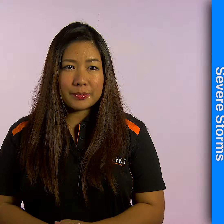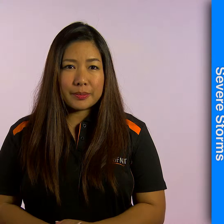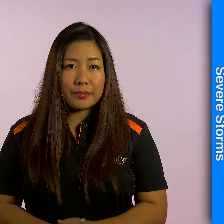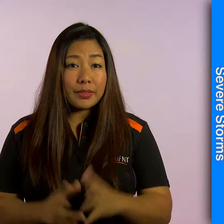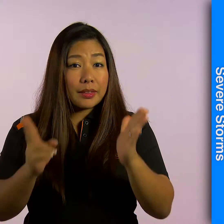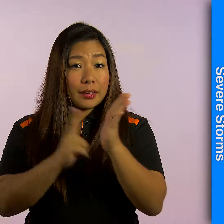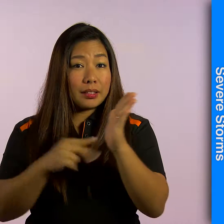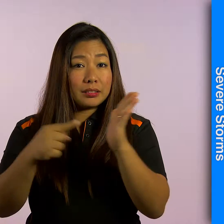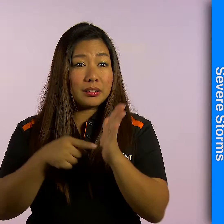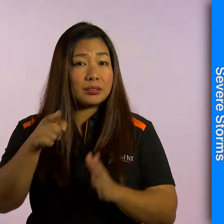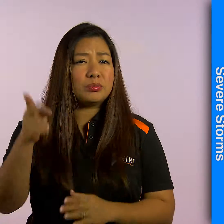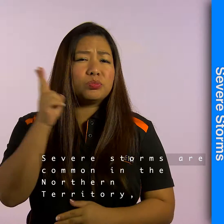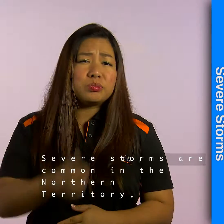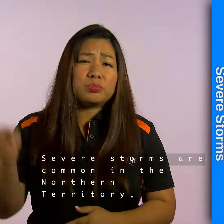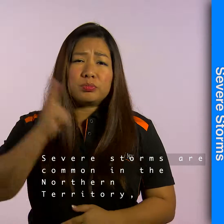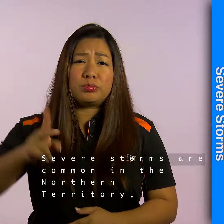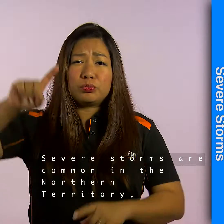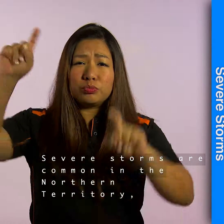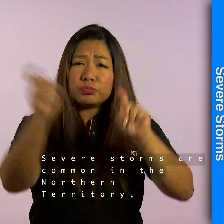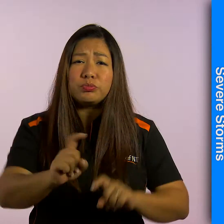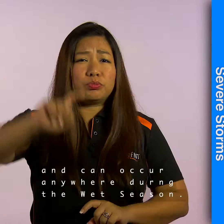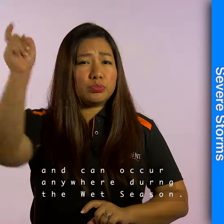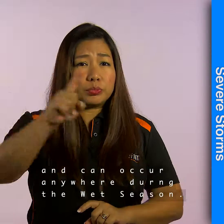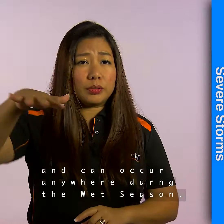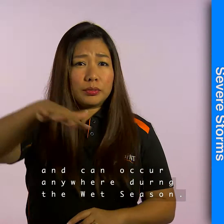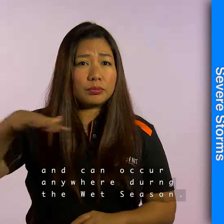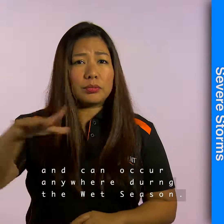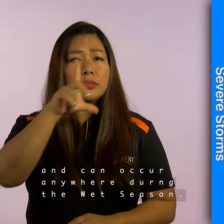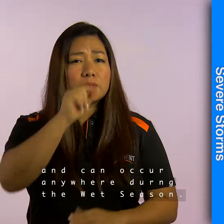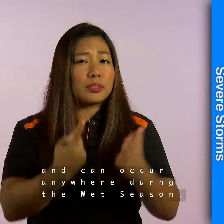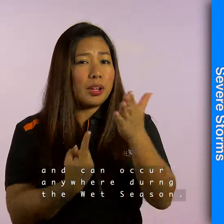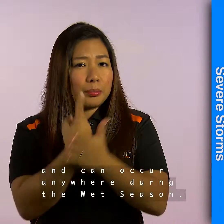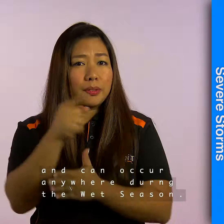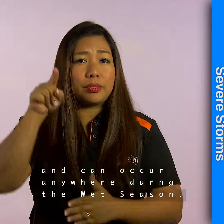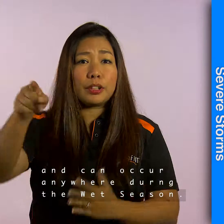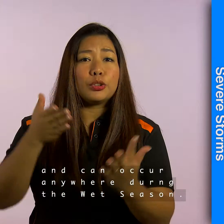Severe storms are common in the Northern Territory and can occur anywhere during the wet season.